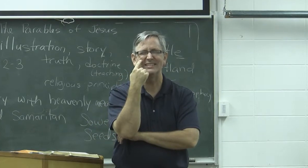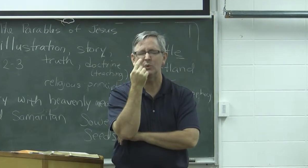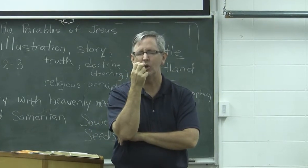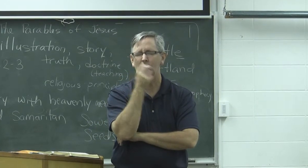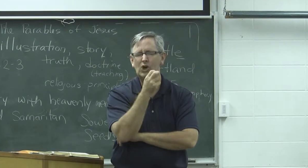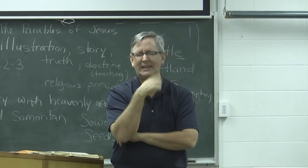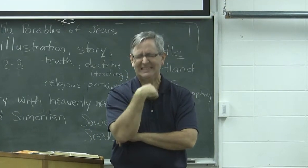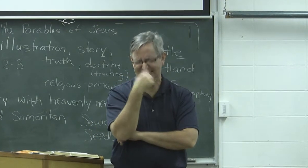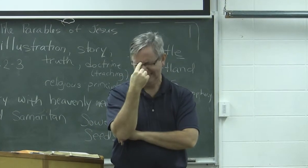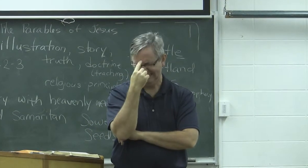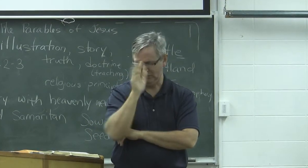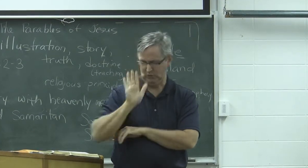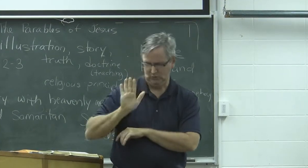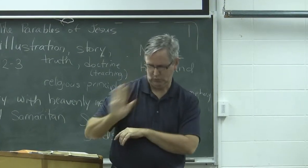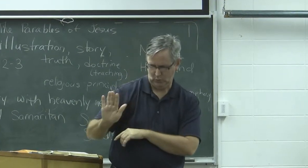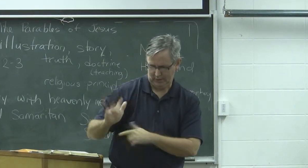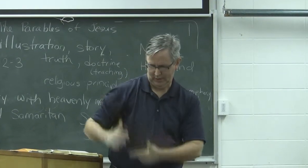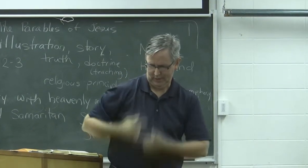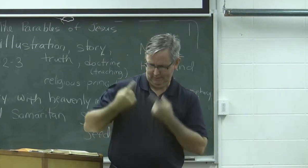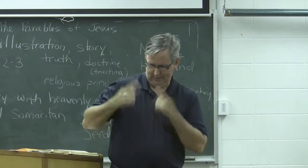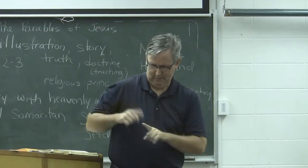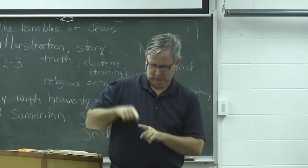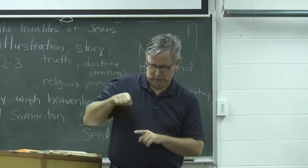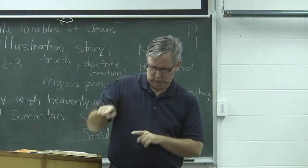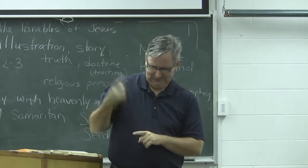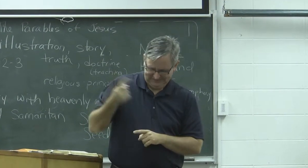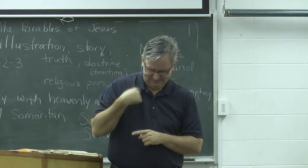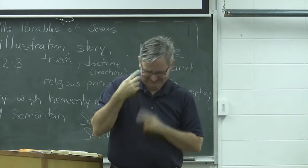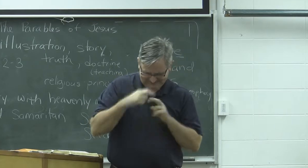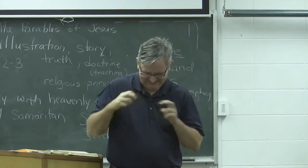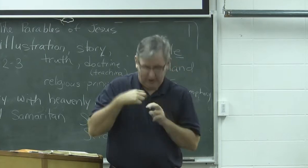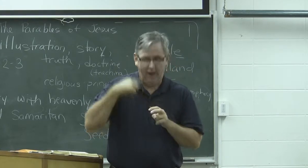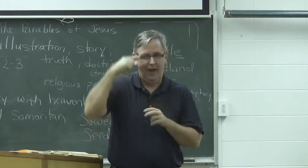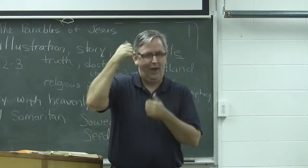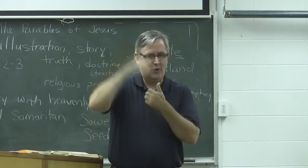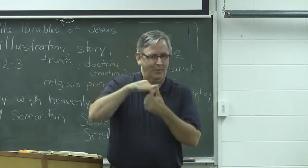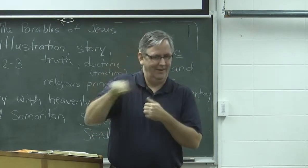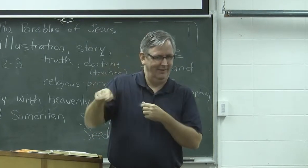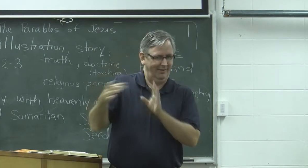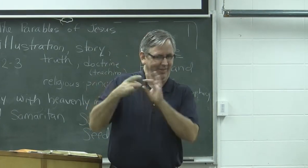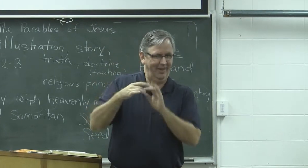somebody will come to me, like they'll ask me what it means, what something means, and they look.